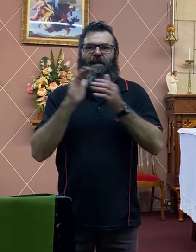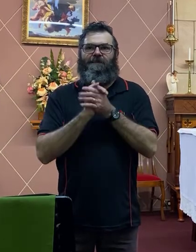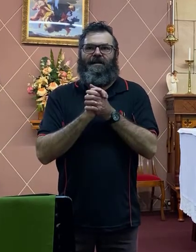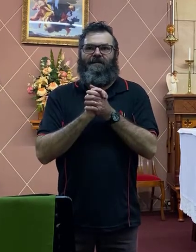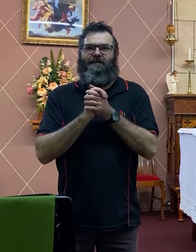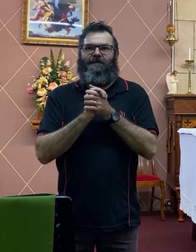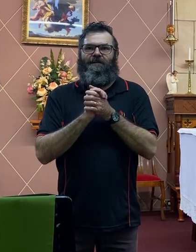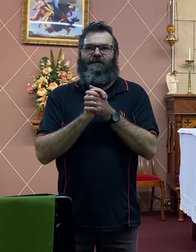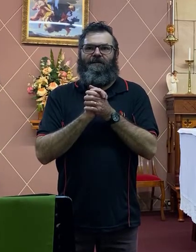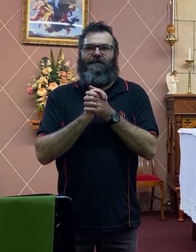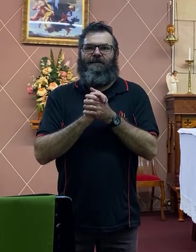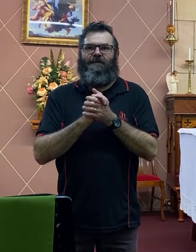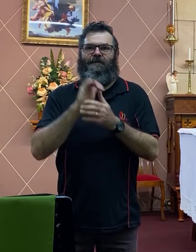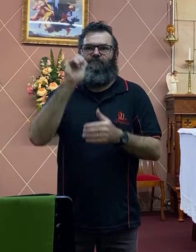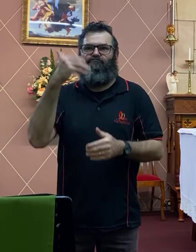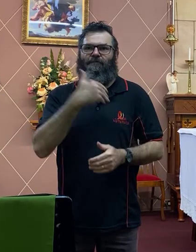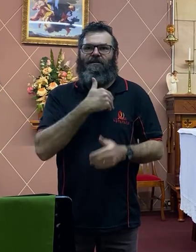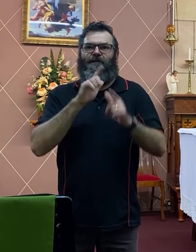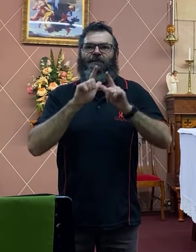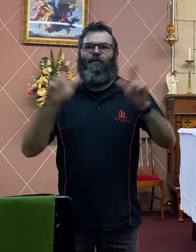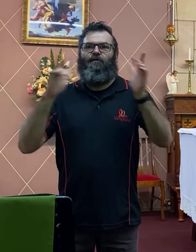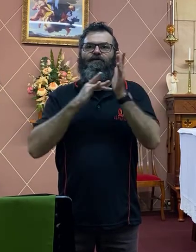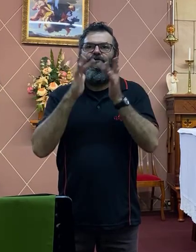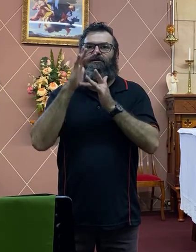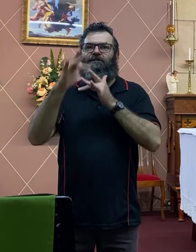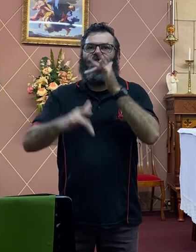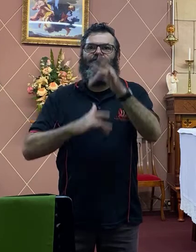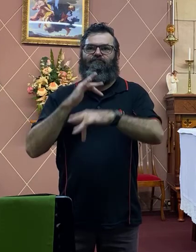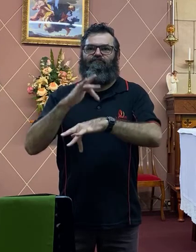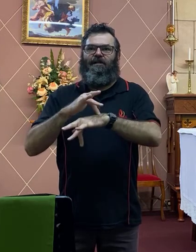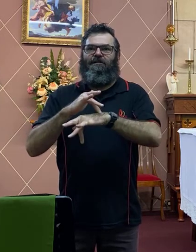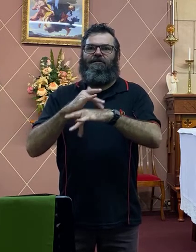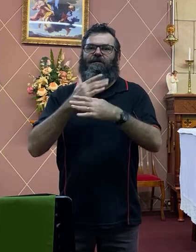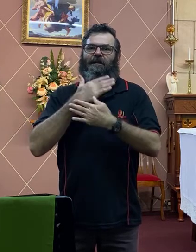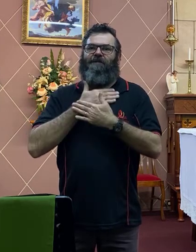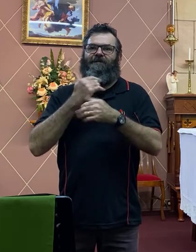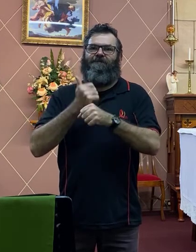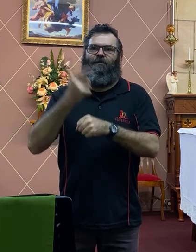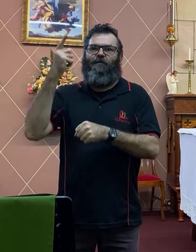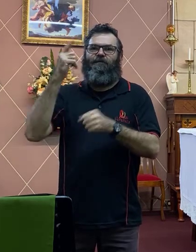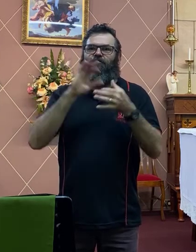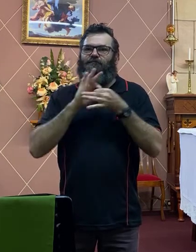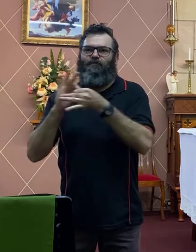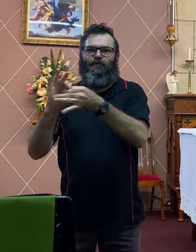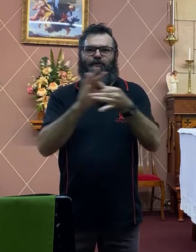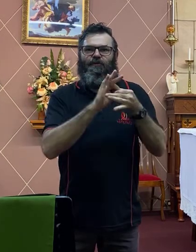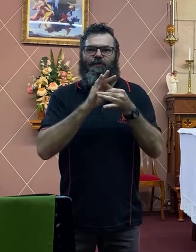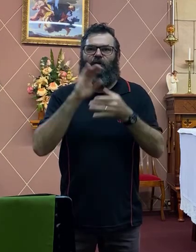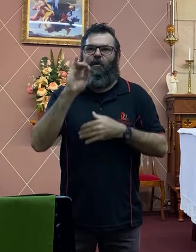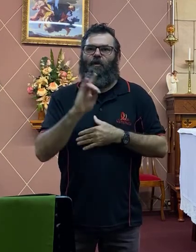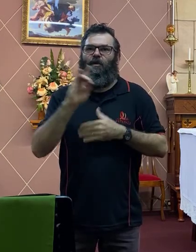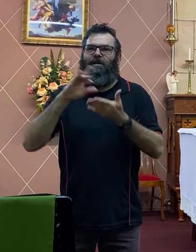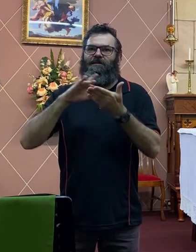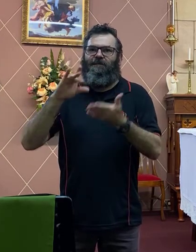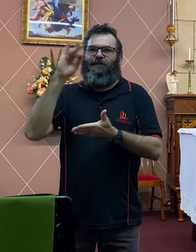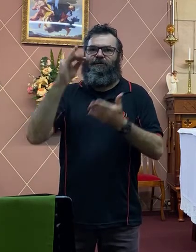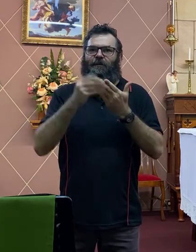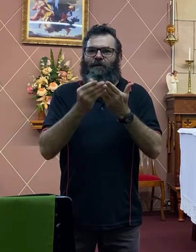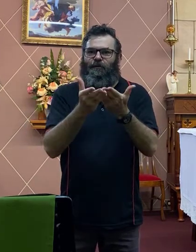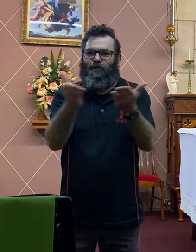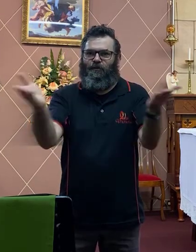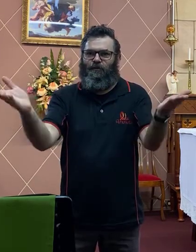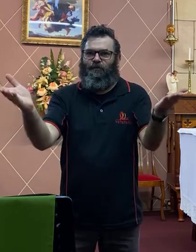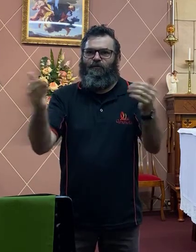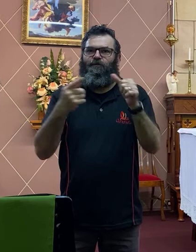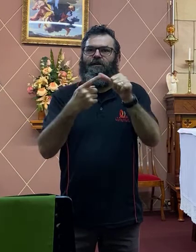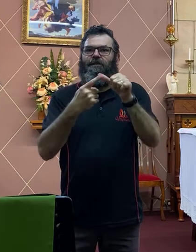Amen. The grace of our Lord Jesus Christ, the love of God, and the communion of the Holy Spirit be with you. And with your spirit.